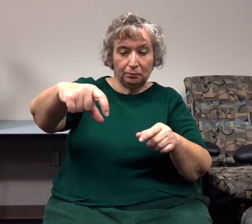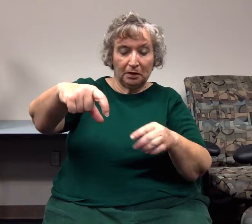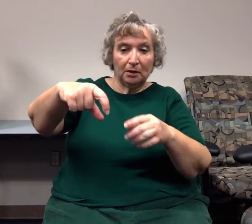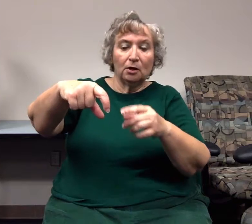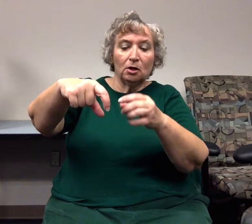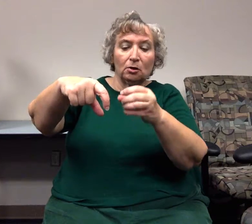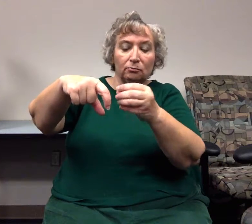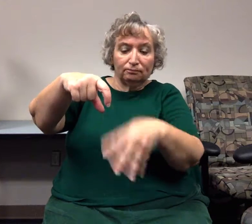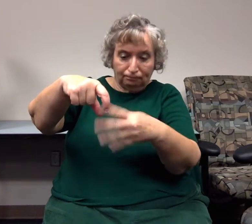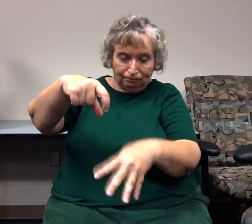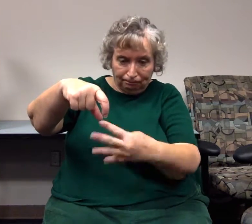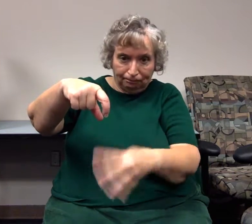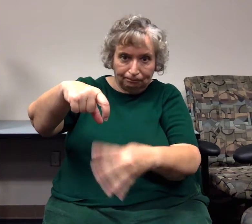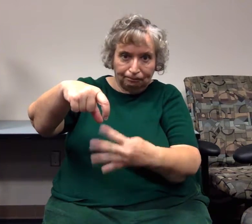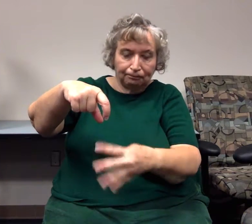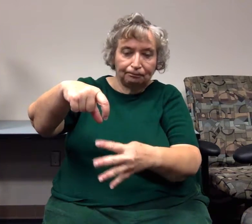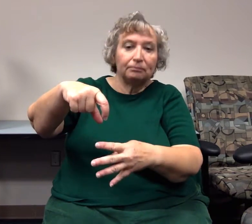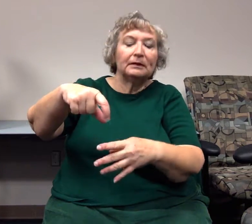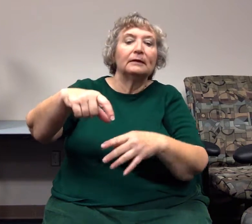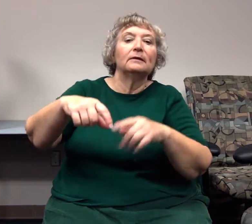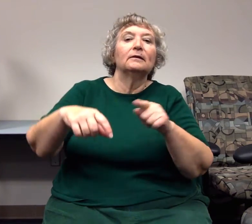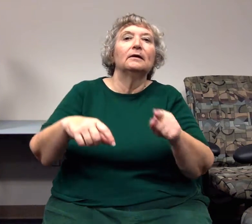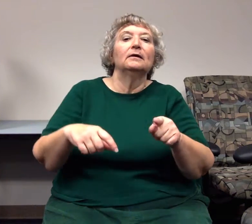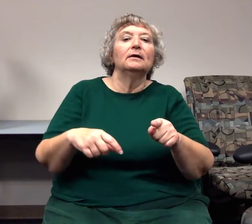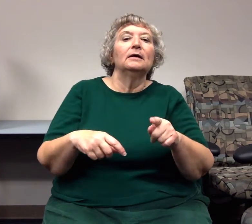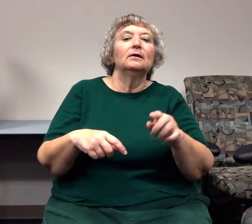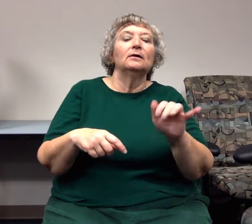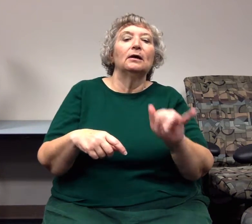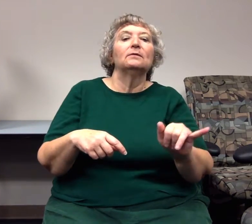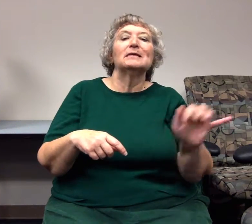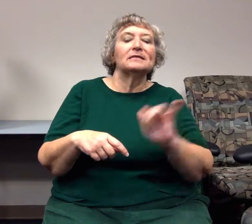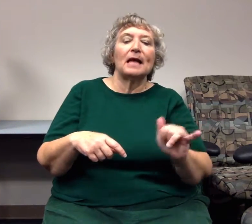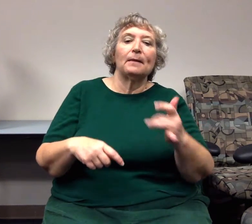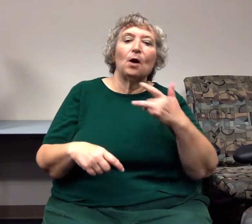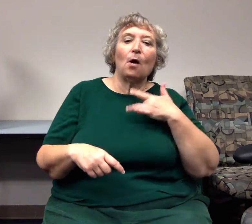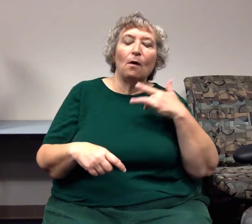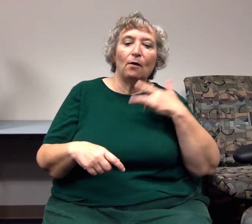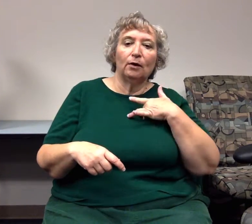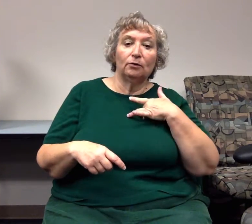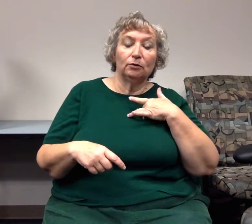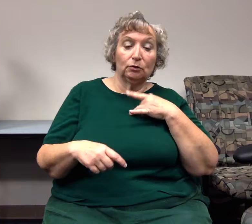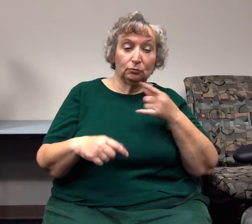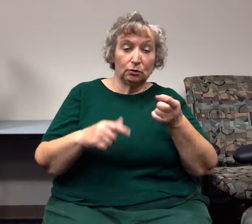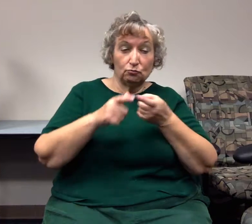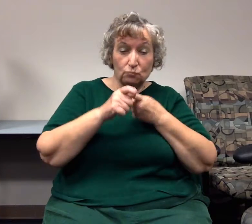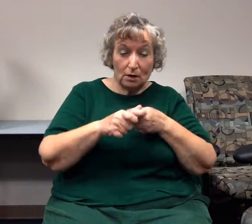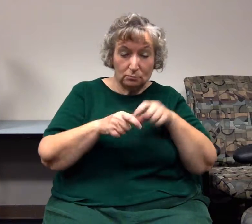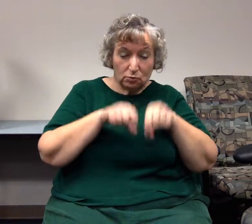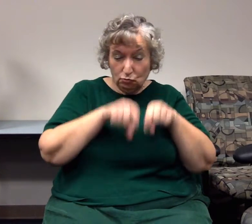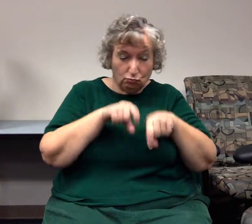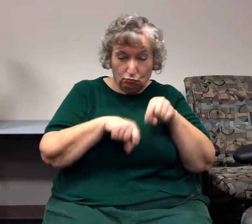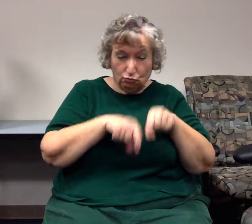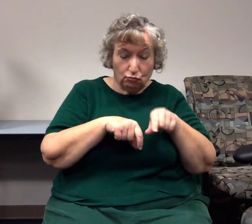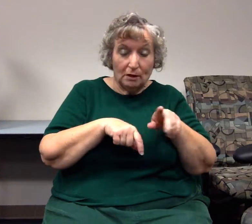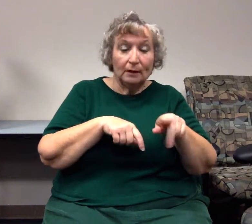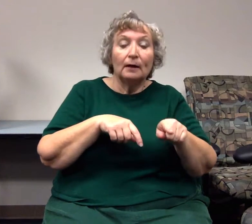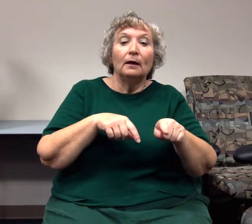a lot of blood going through the faucet. The same thing goes with the heart. When you were running, when we did our investigation, you